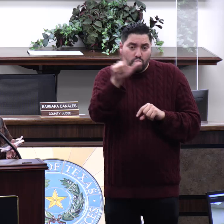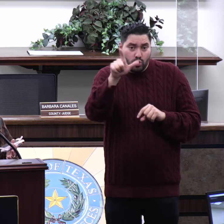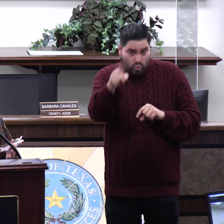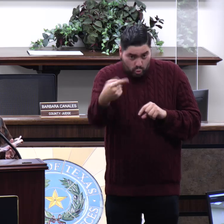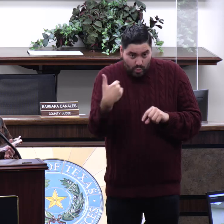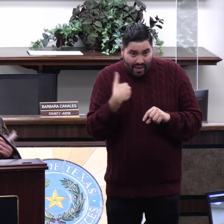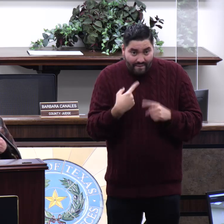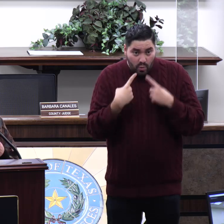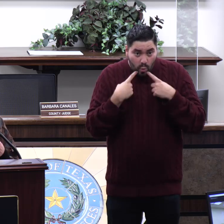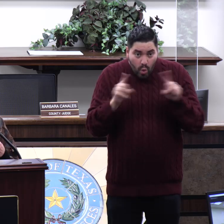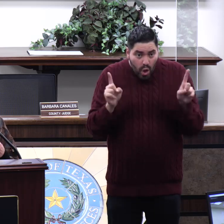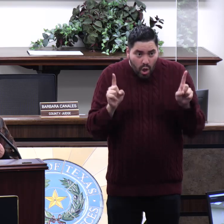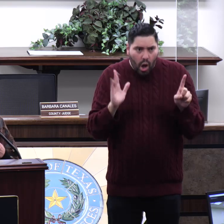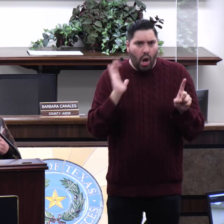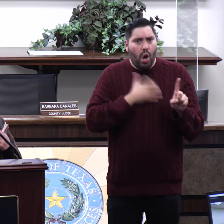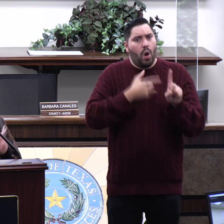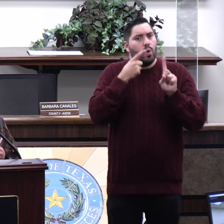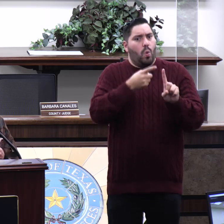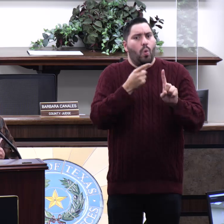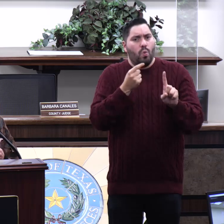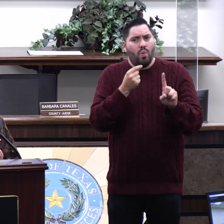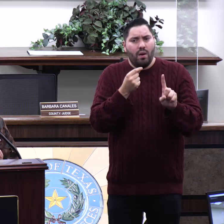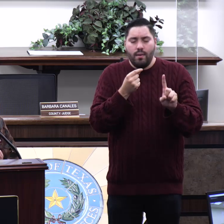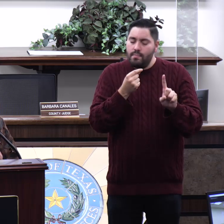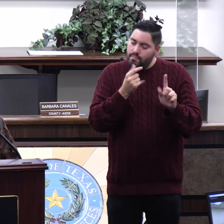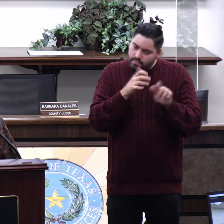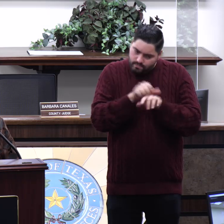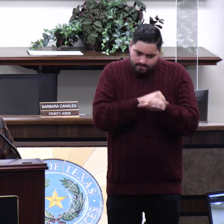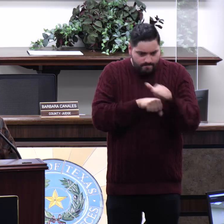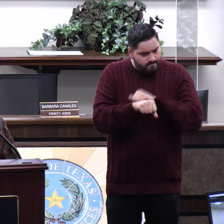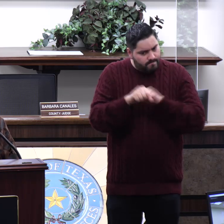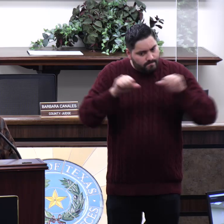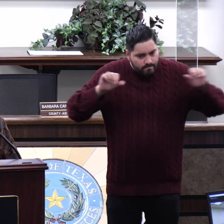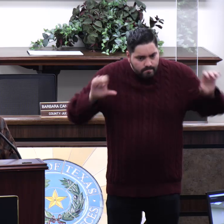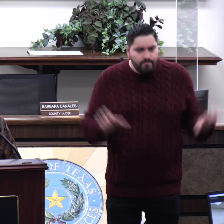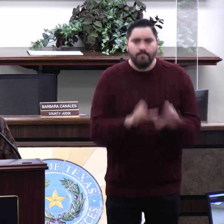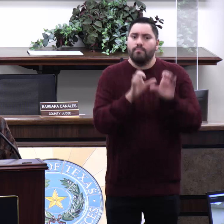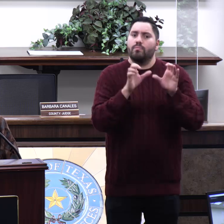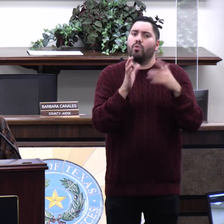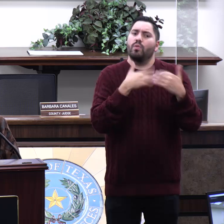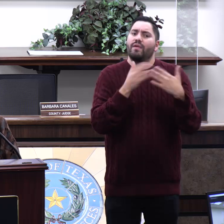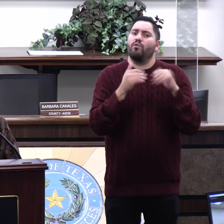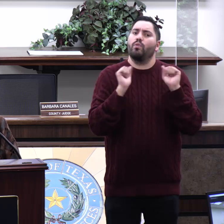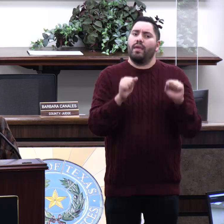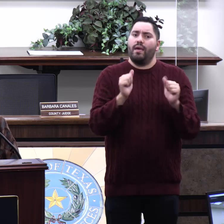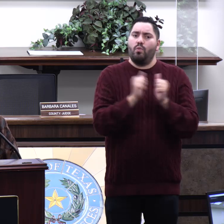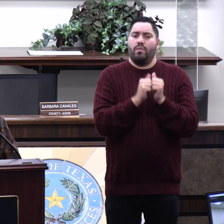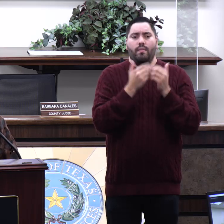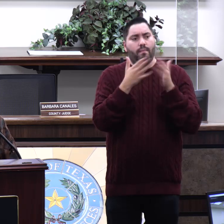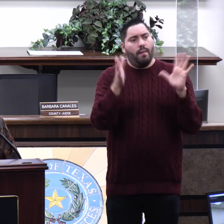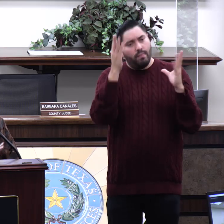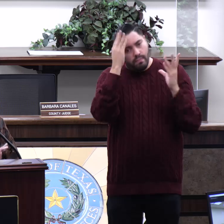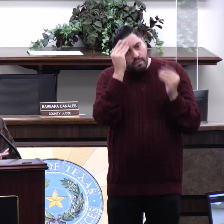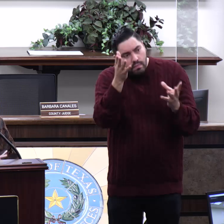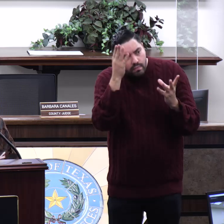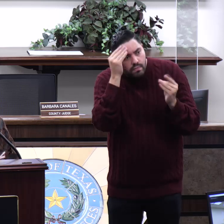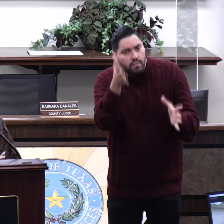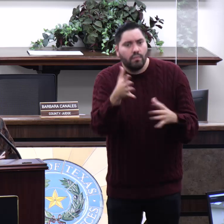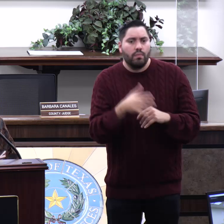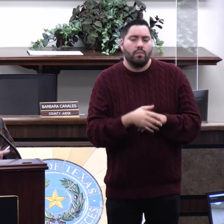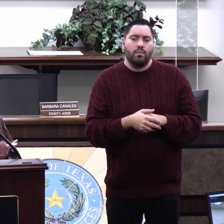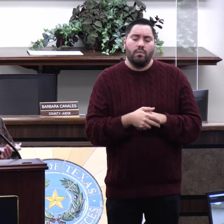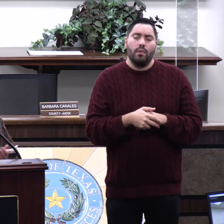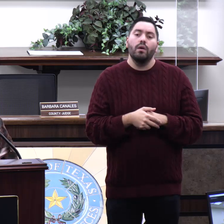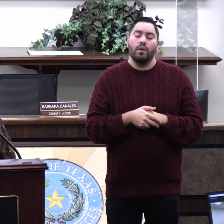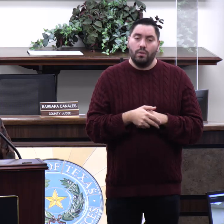work, then our goal is to get in front of it and do the best job we can with public messaging in a responsible